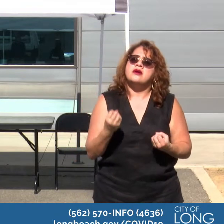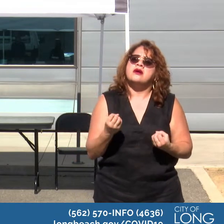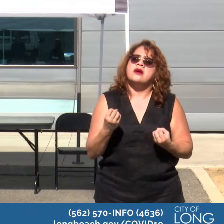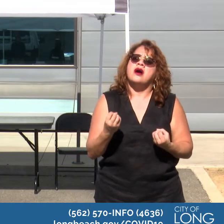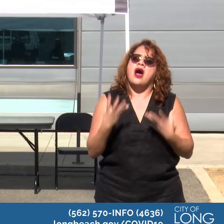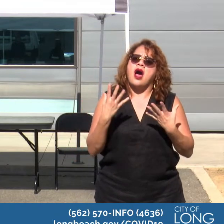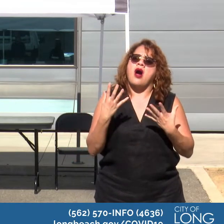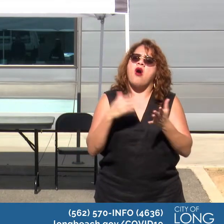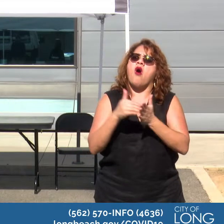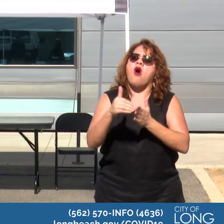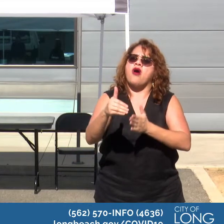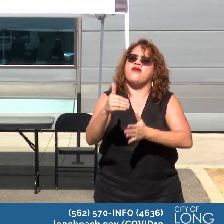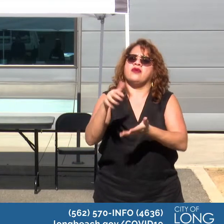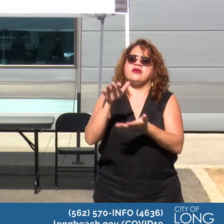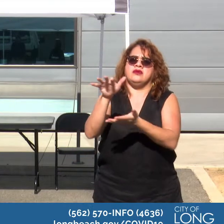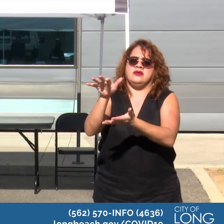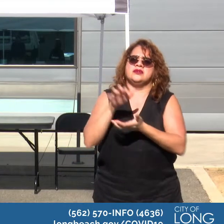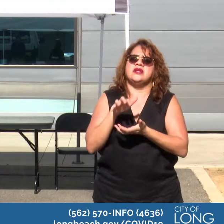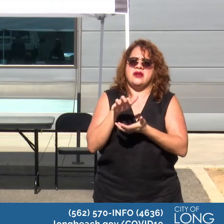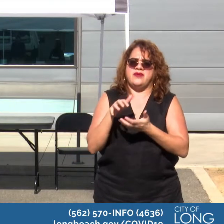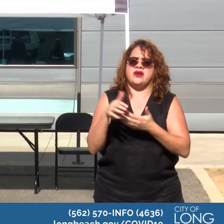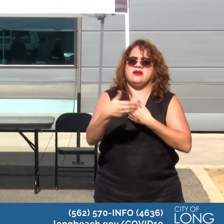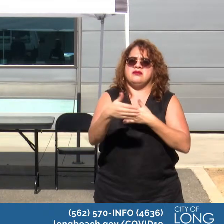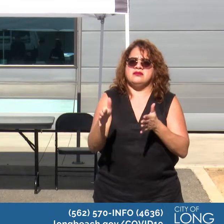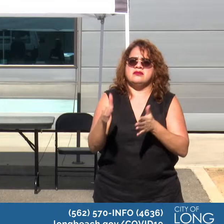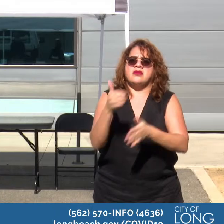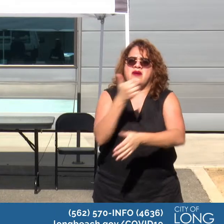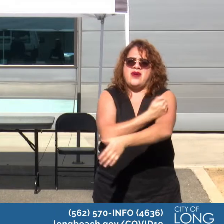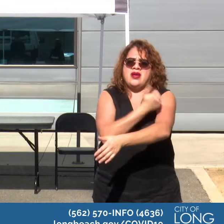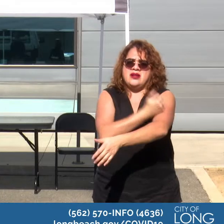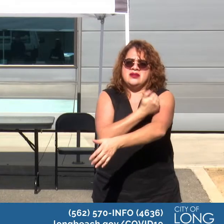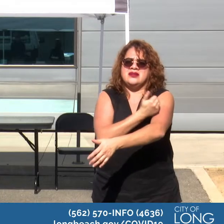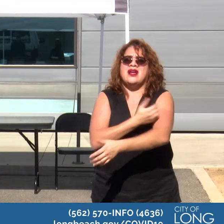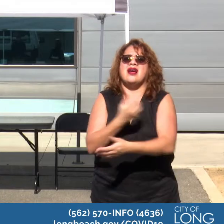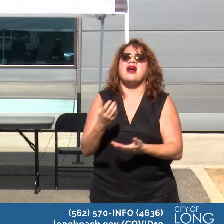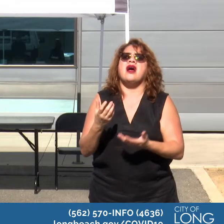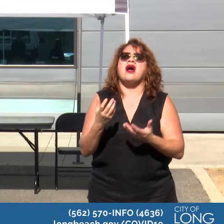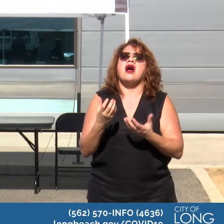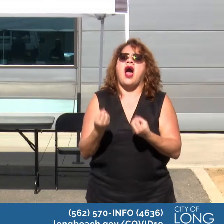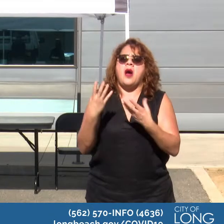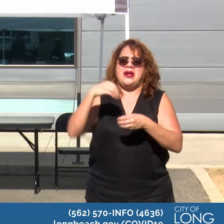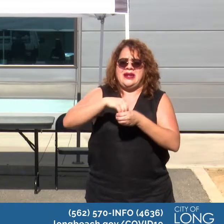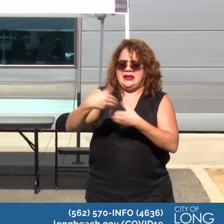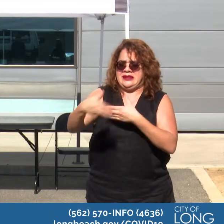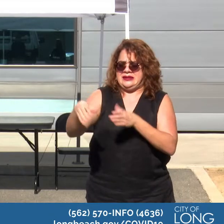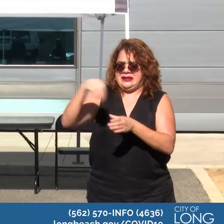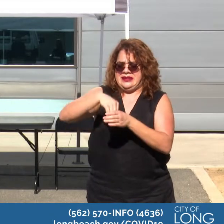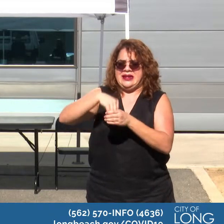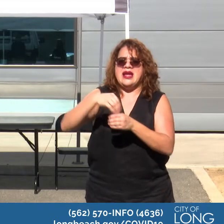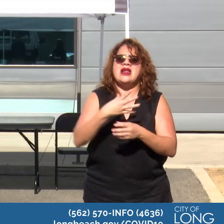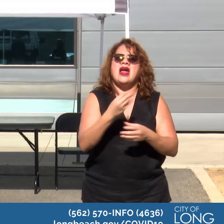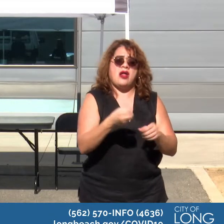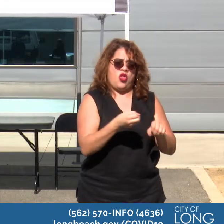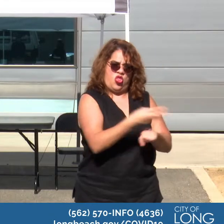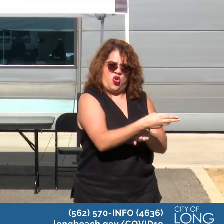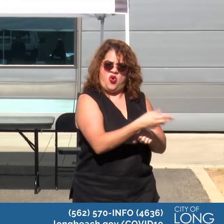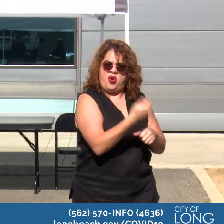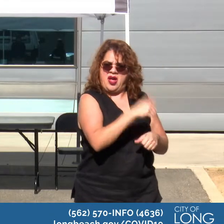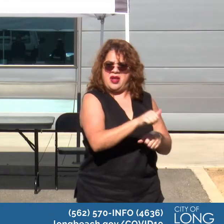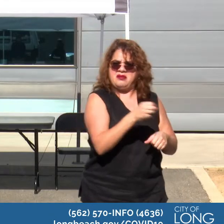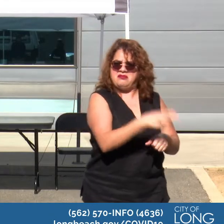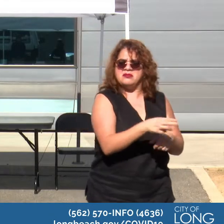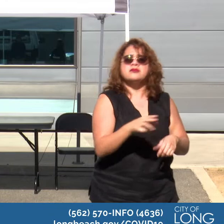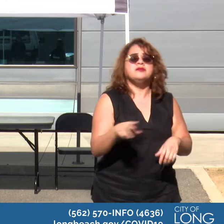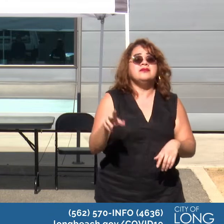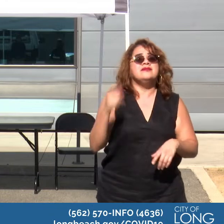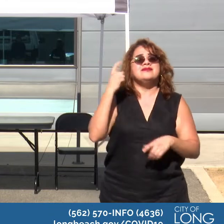allocation? And has the city had to discard any unused vaccine doses? So we receive vaccine every week.